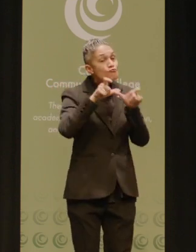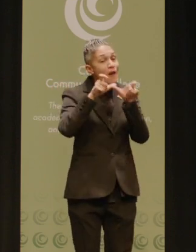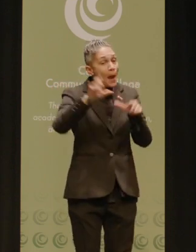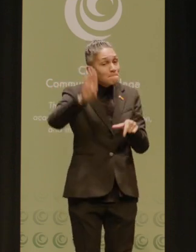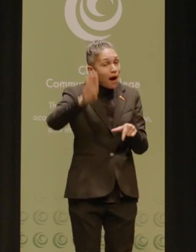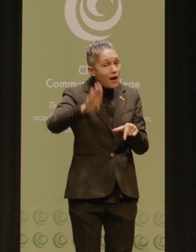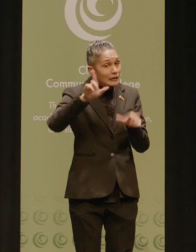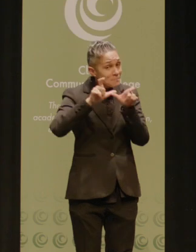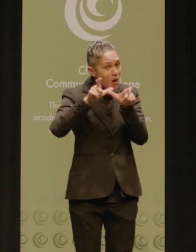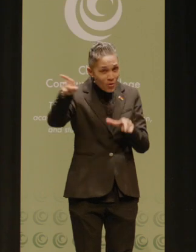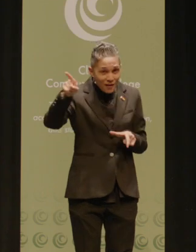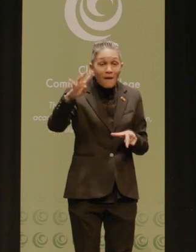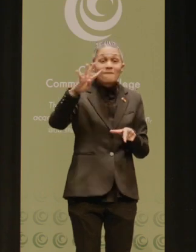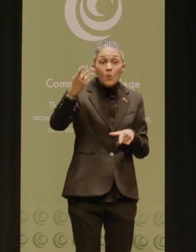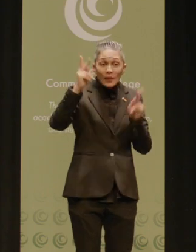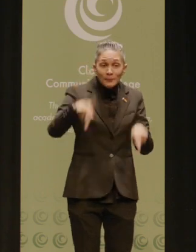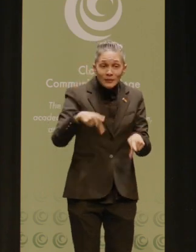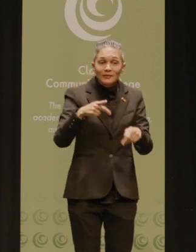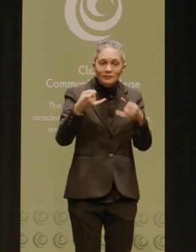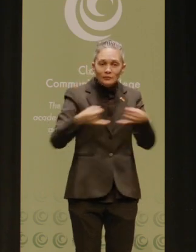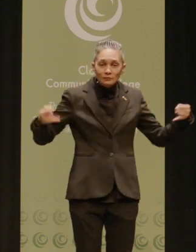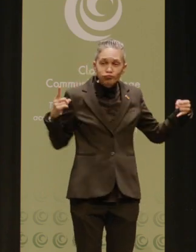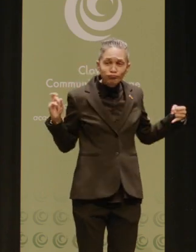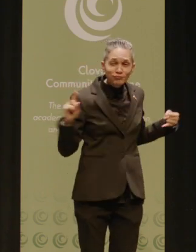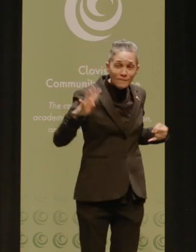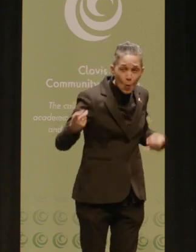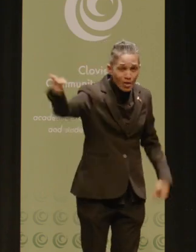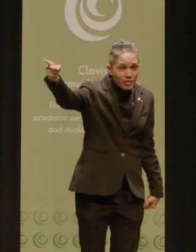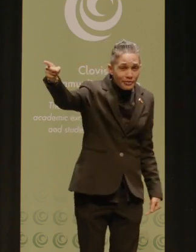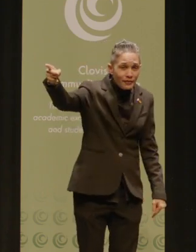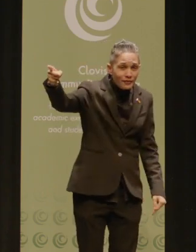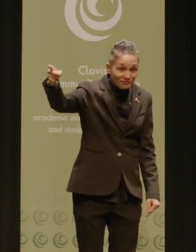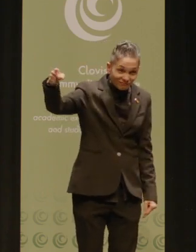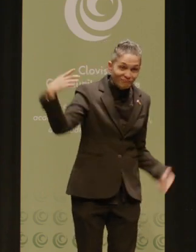was the 4th American across the finish line. Hot dog. Woo!